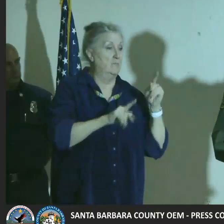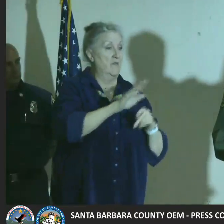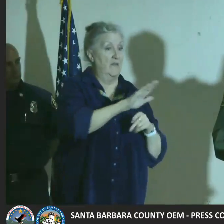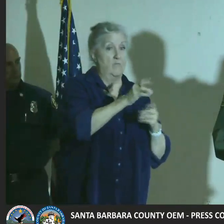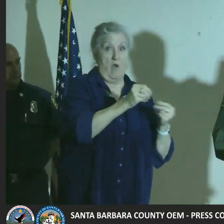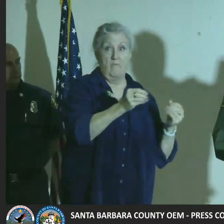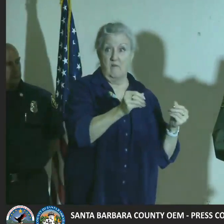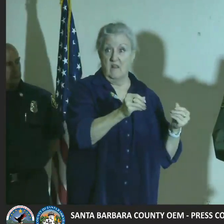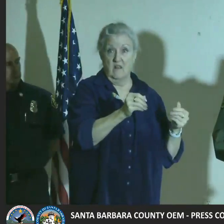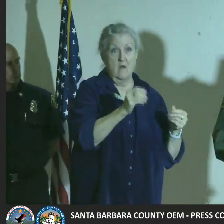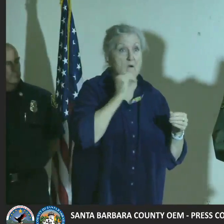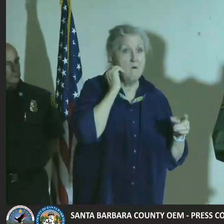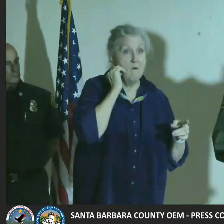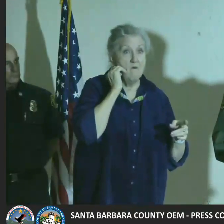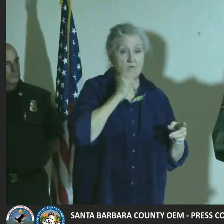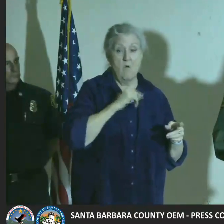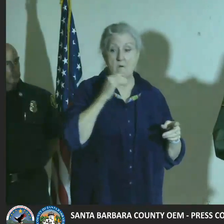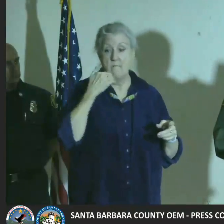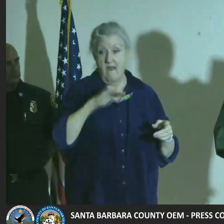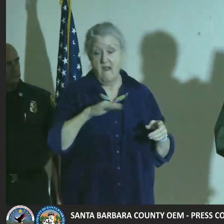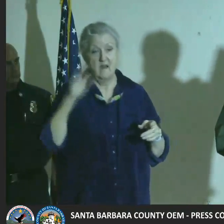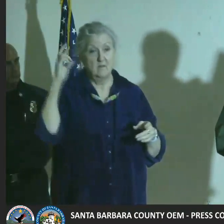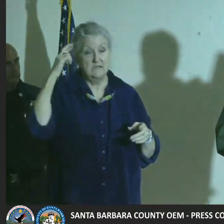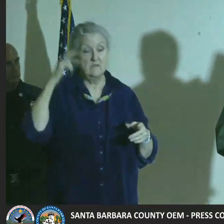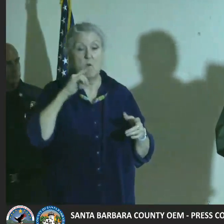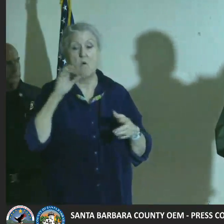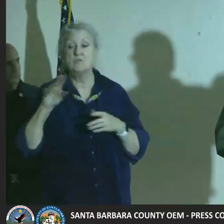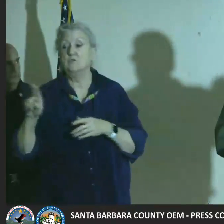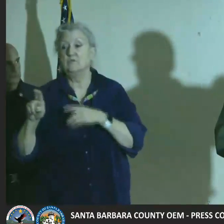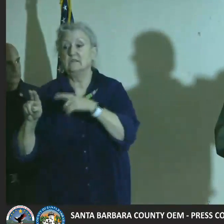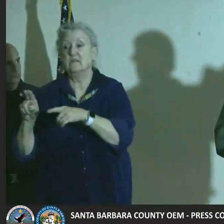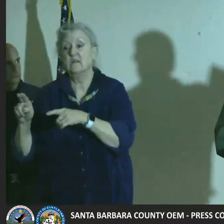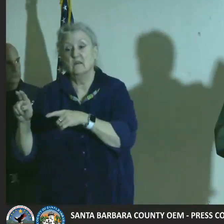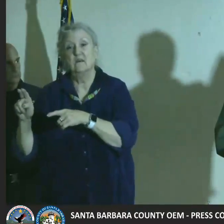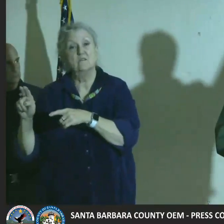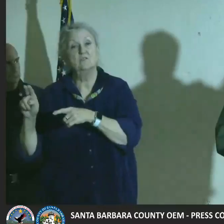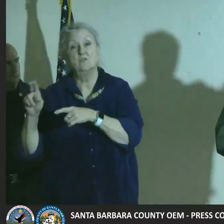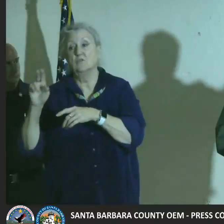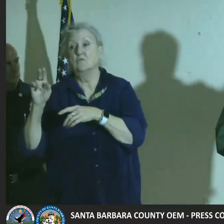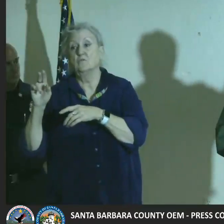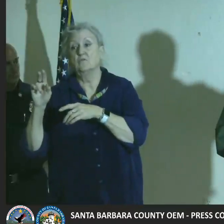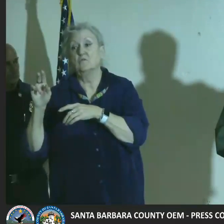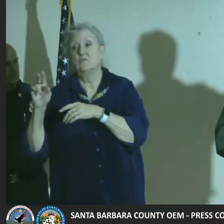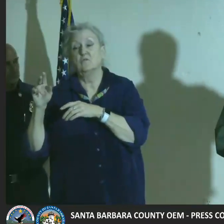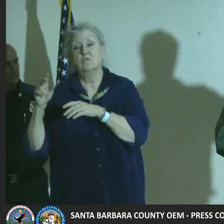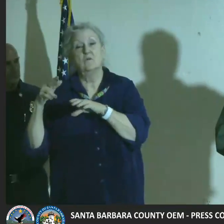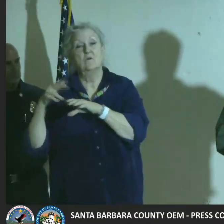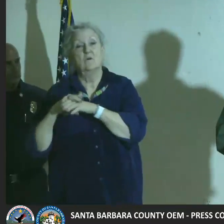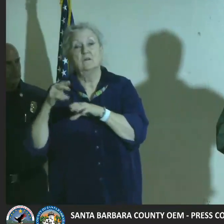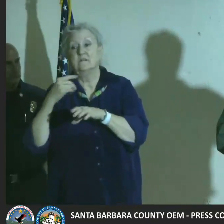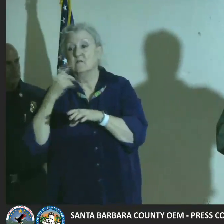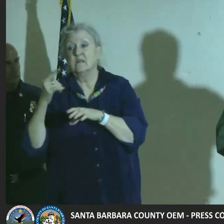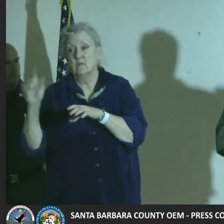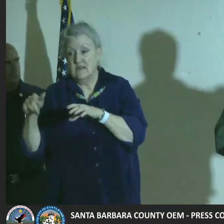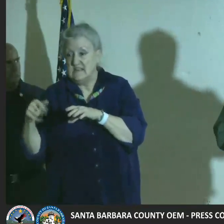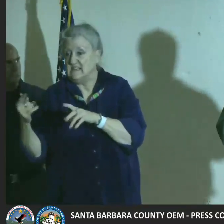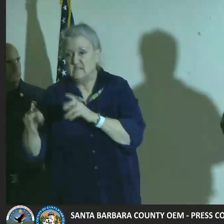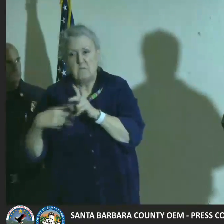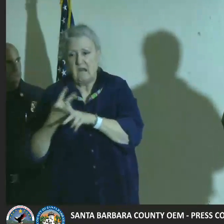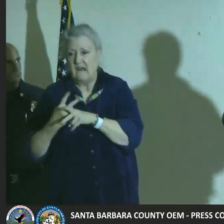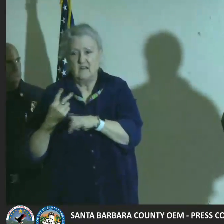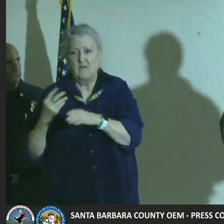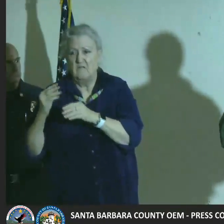someone's property for nefarious purposes, or to use it to fraudulently tell someone that they needed some